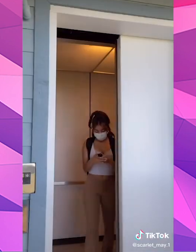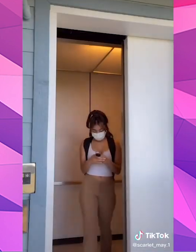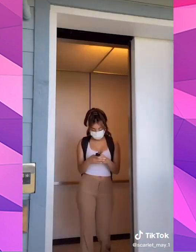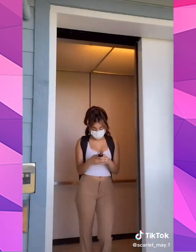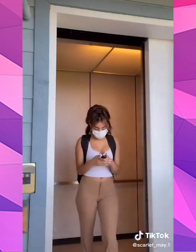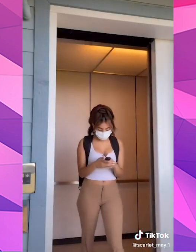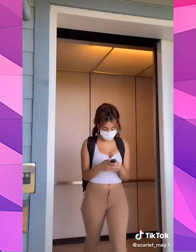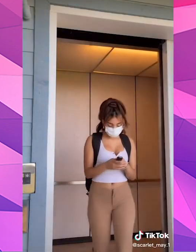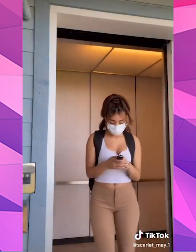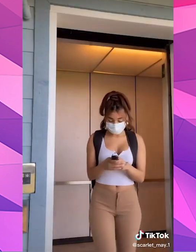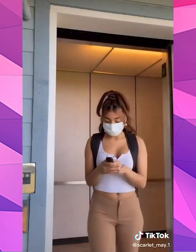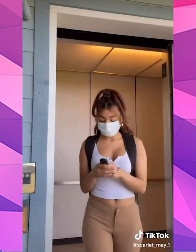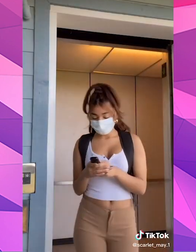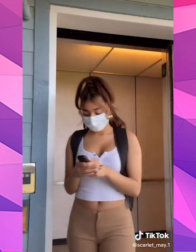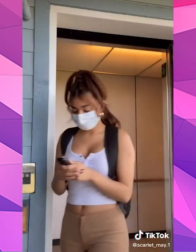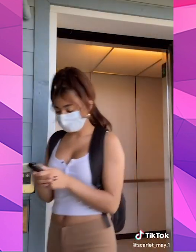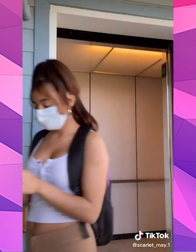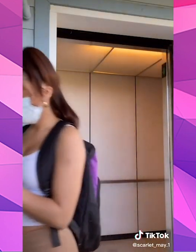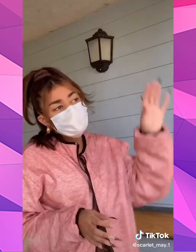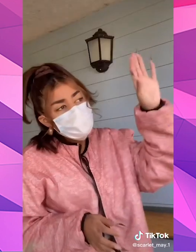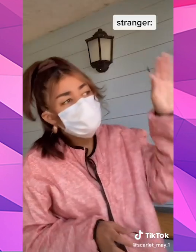Bye Bye .